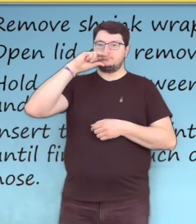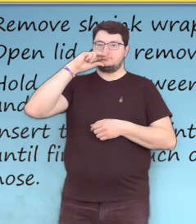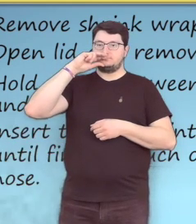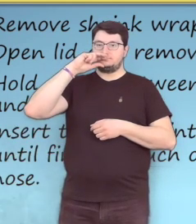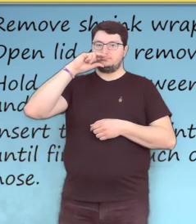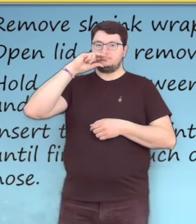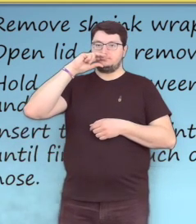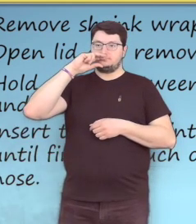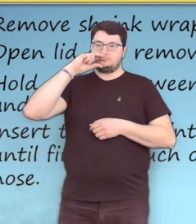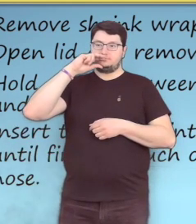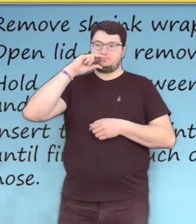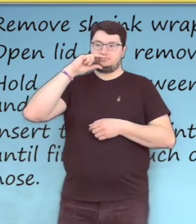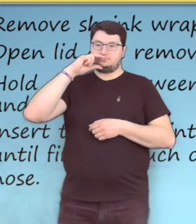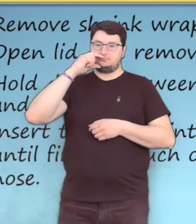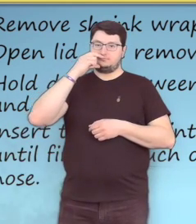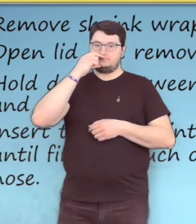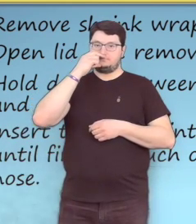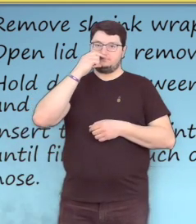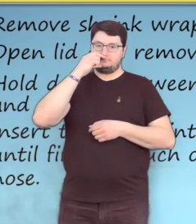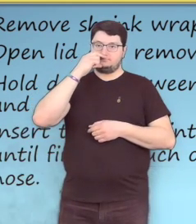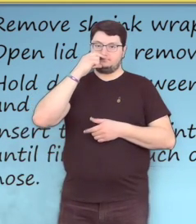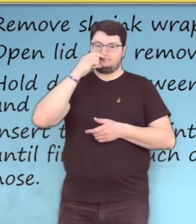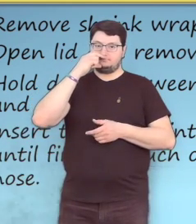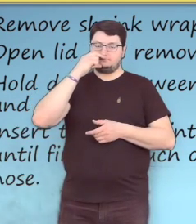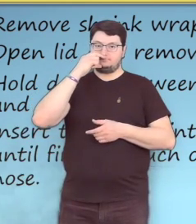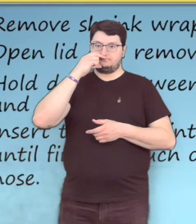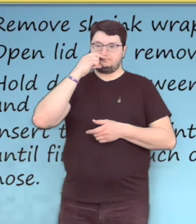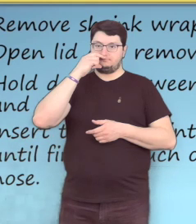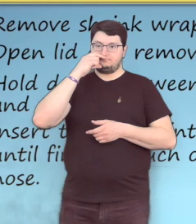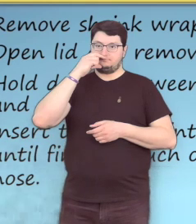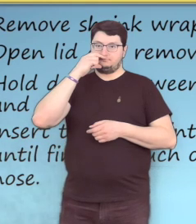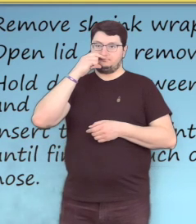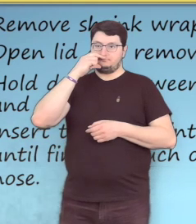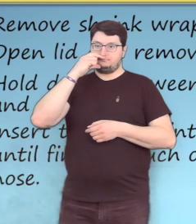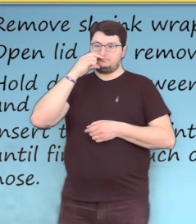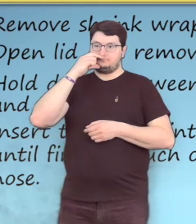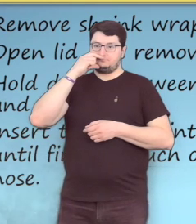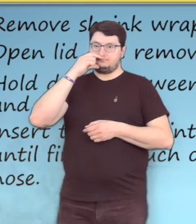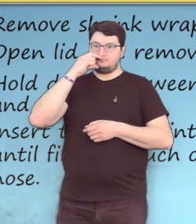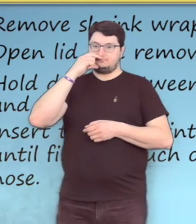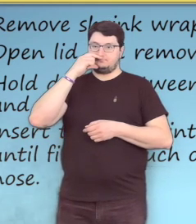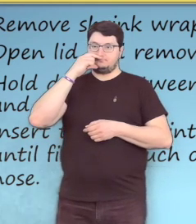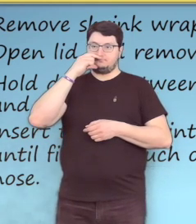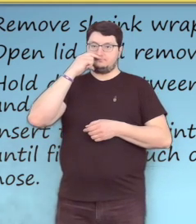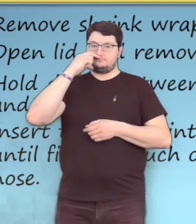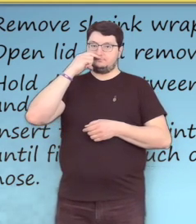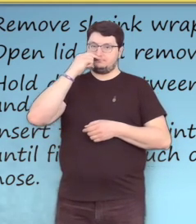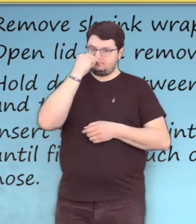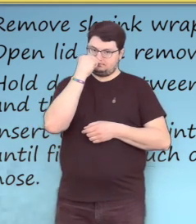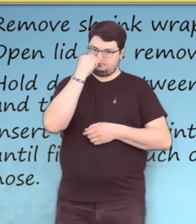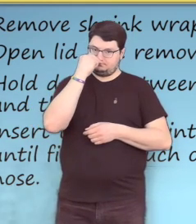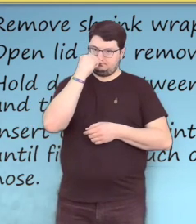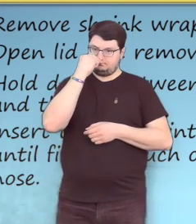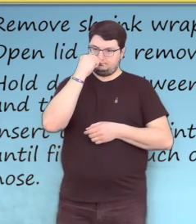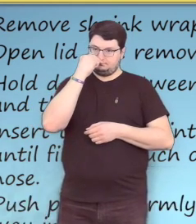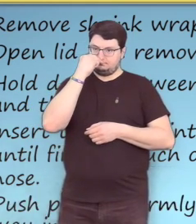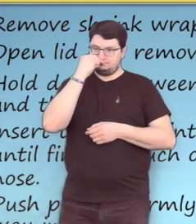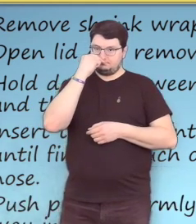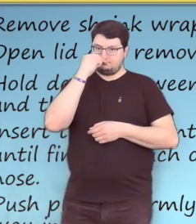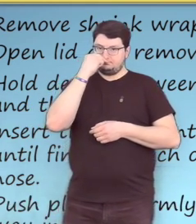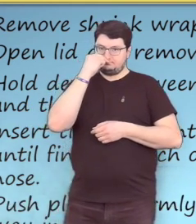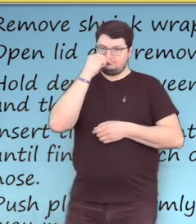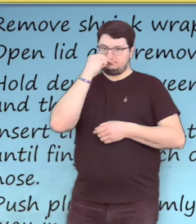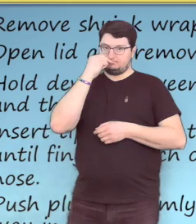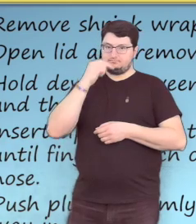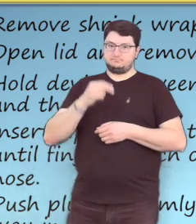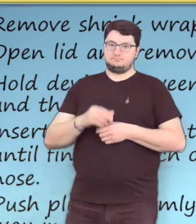Insert the tip gently into one nostril until your fingers touch the outside of the nose. Push the